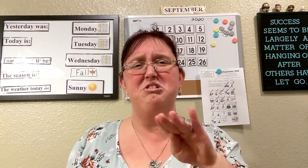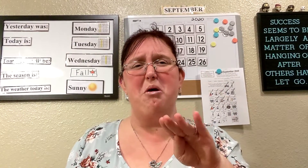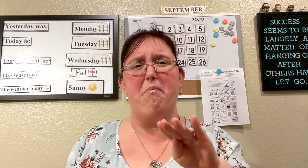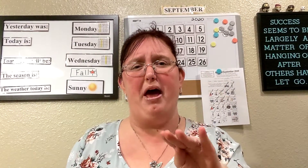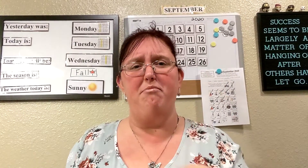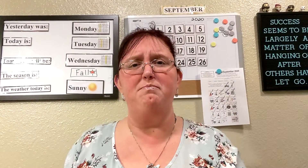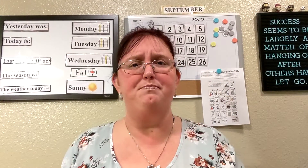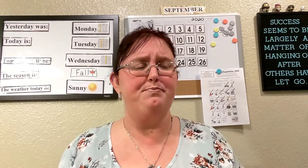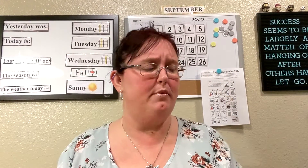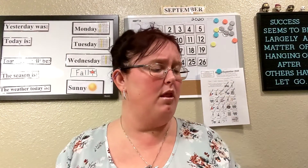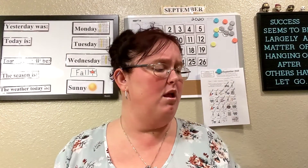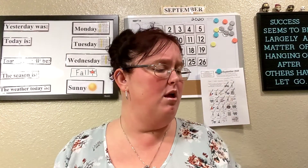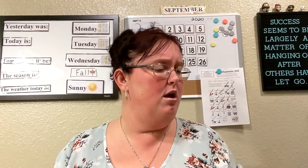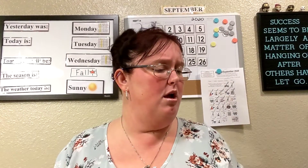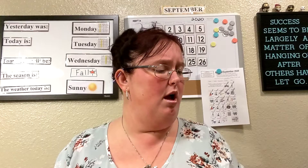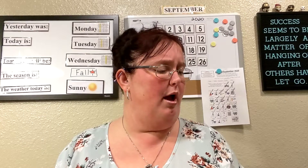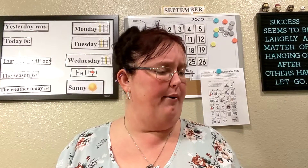It's not bad. Okay,